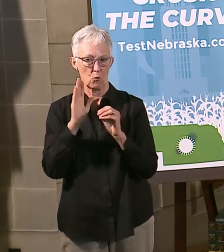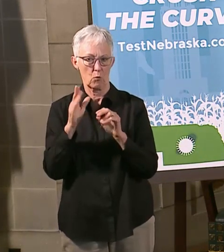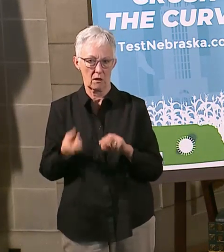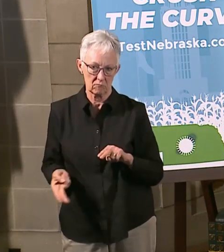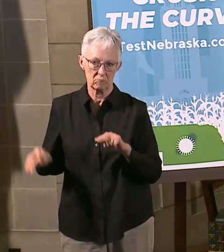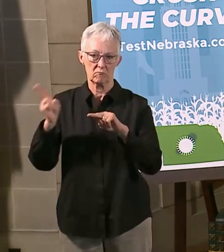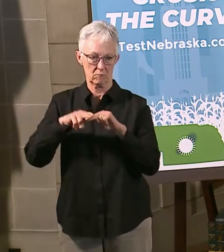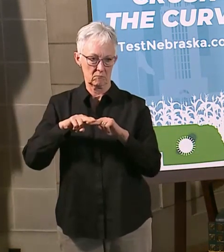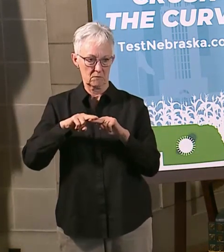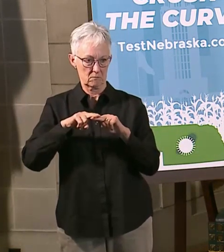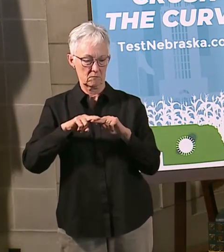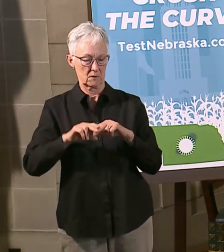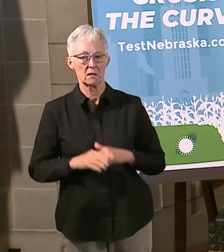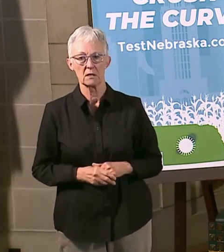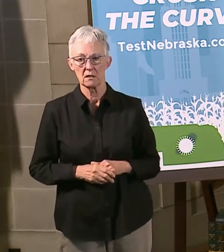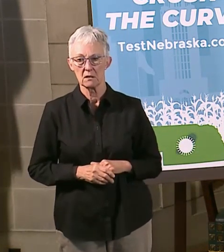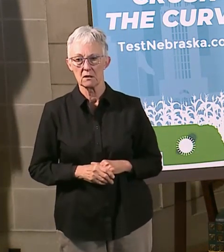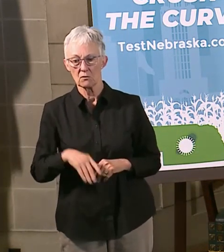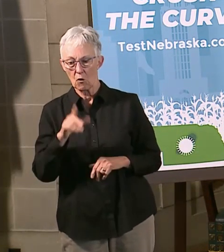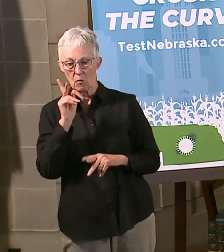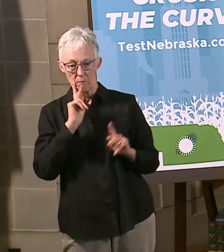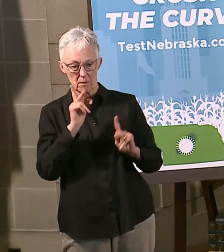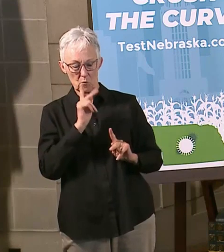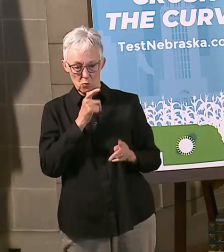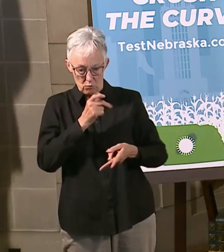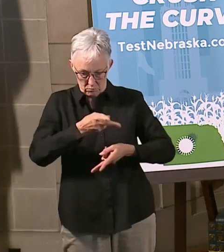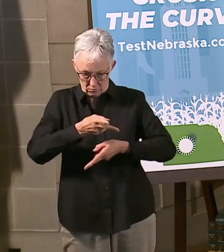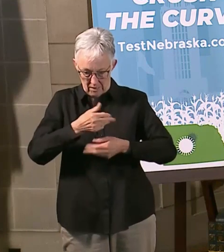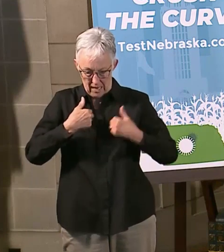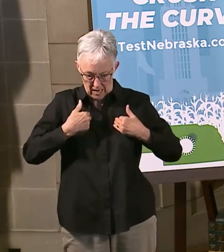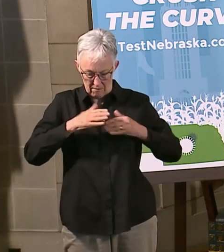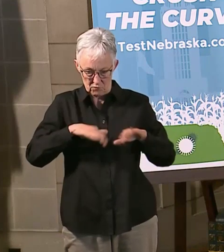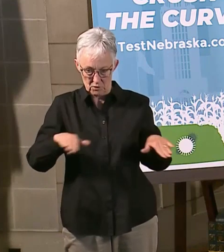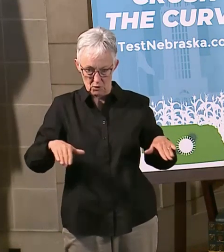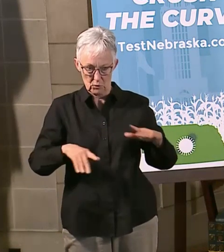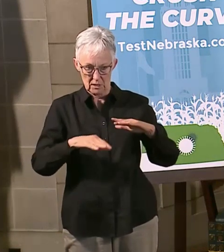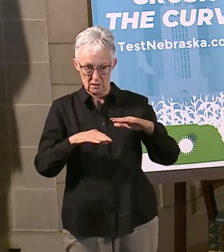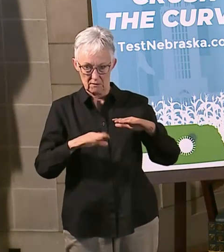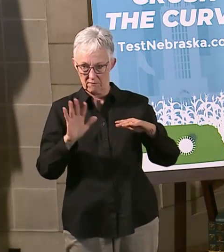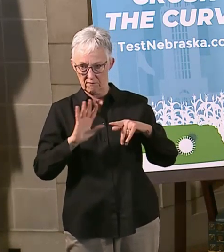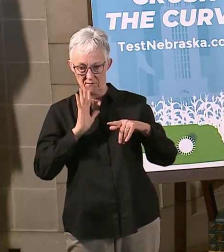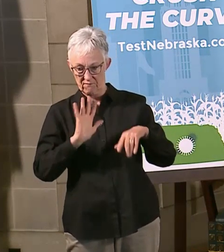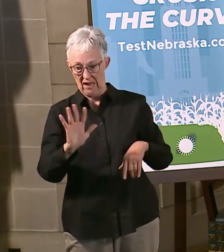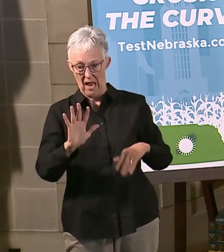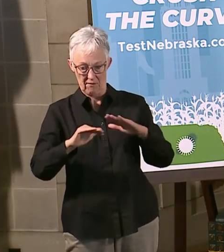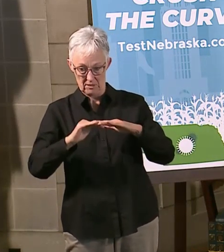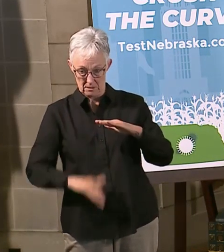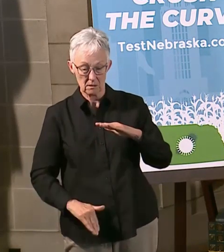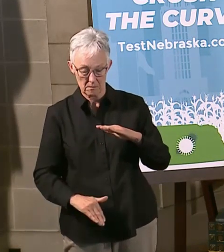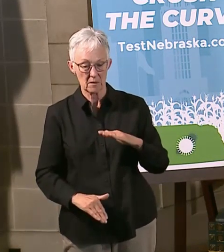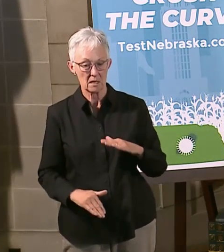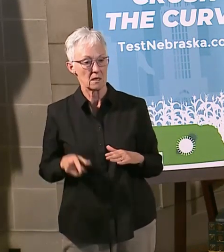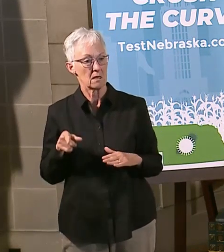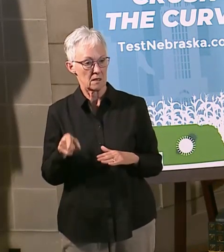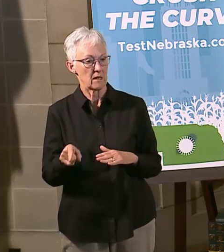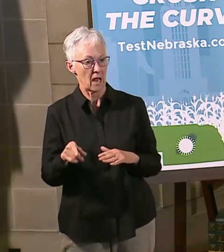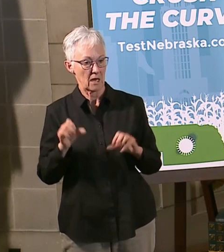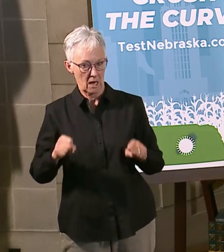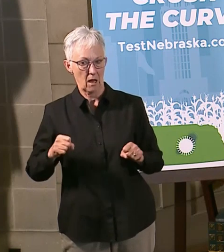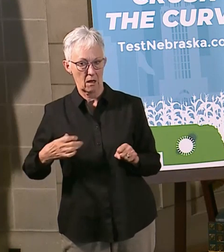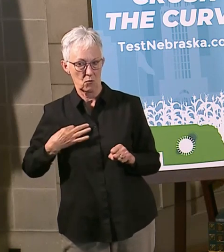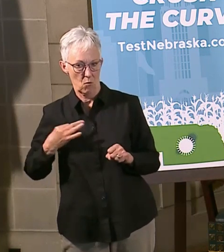So all caregivers of children up to 5 years old are welcome to apply for their child, and the WIC program often has fathers, guardians, or foster parents